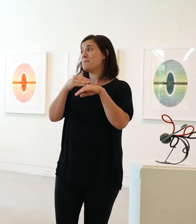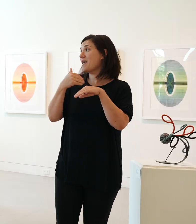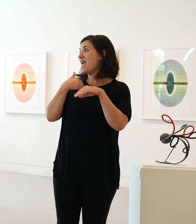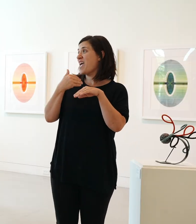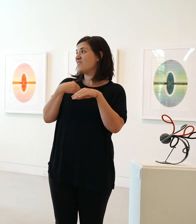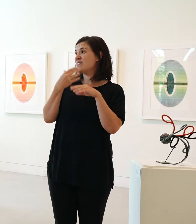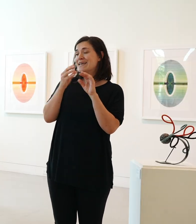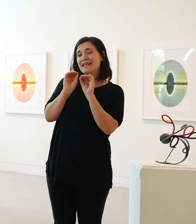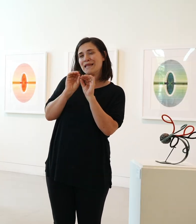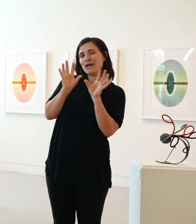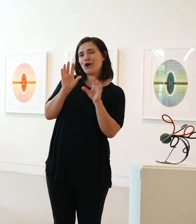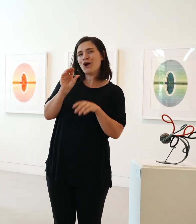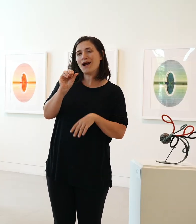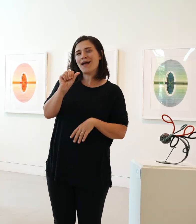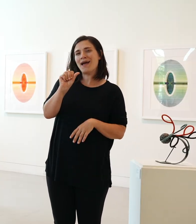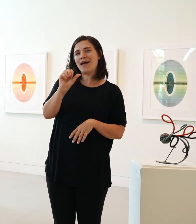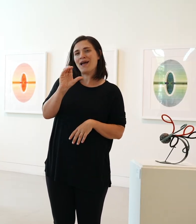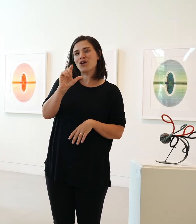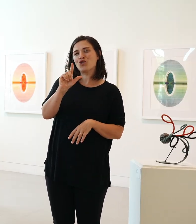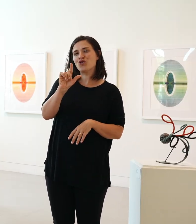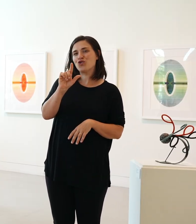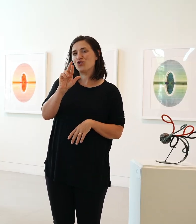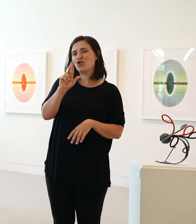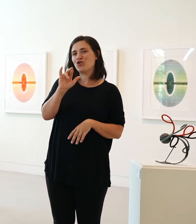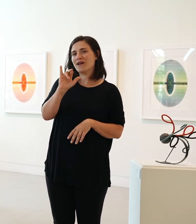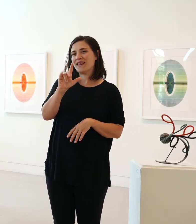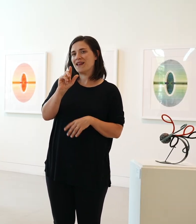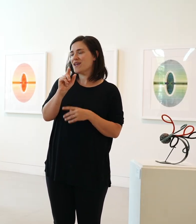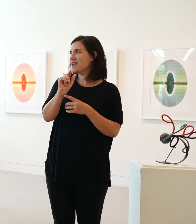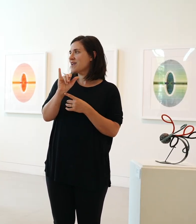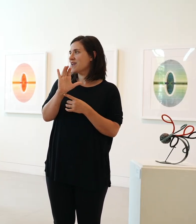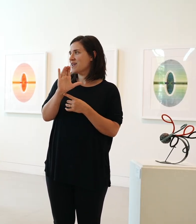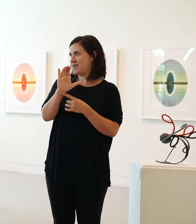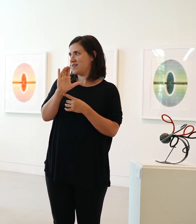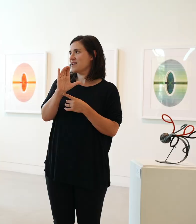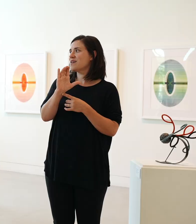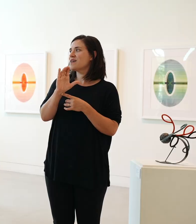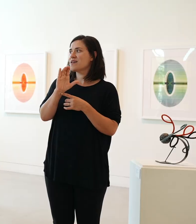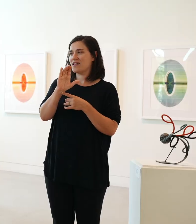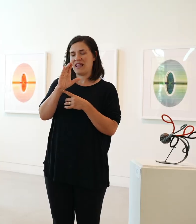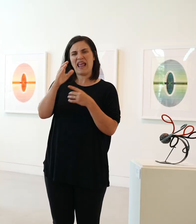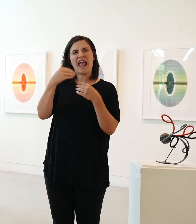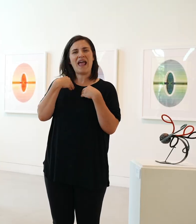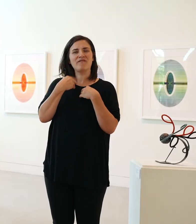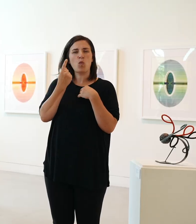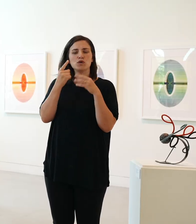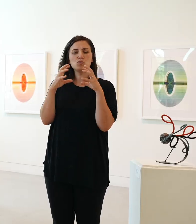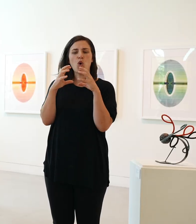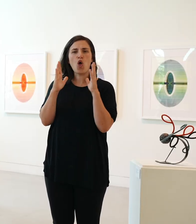this one of these little globes that takes like 3 minutes to make, you know, because it's small.